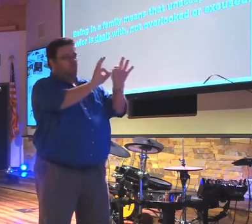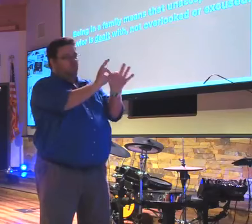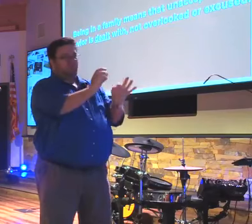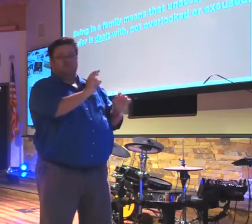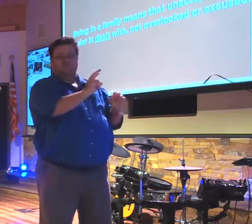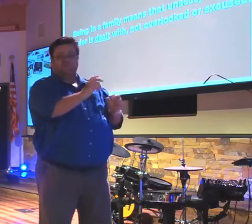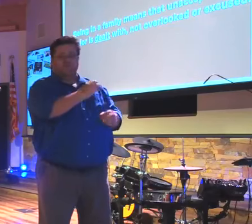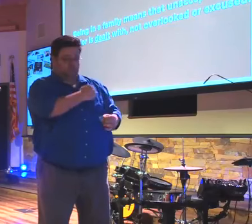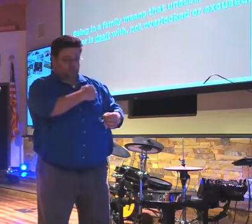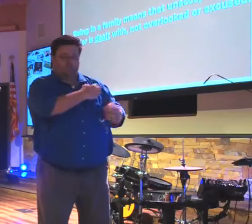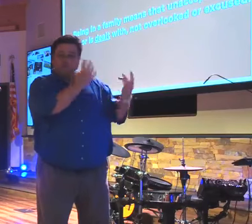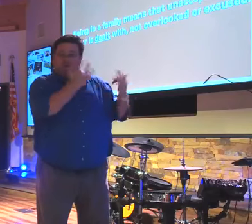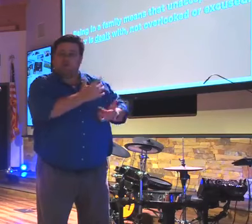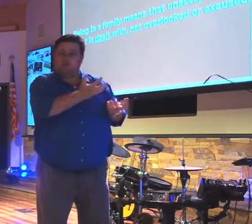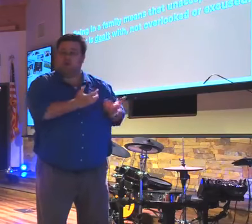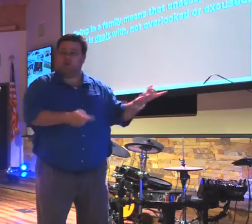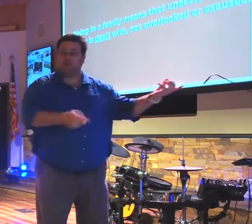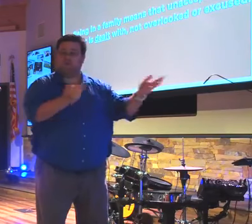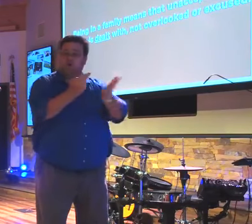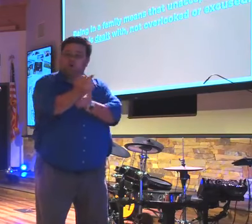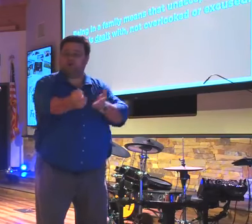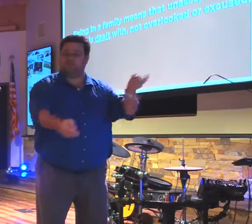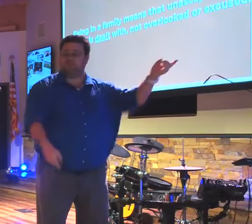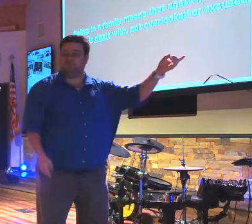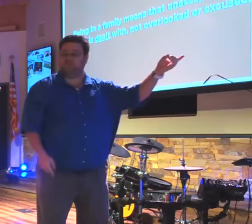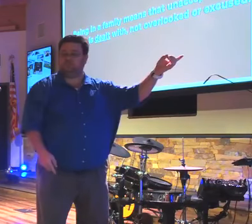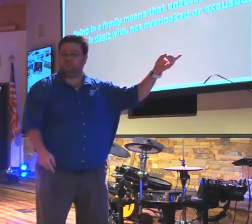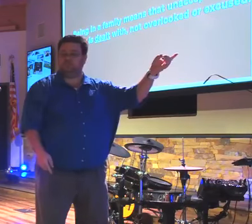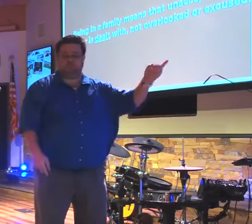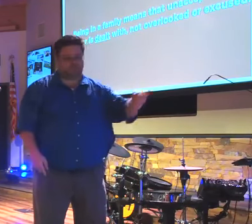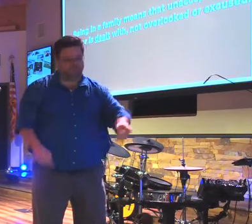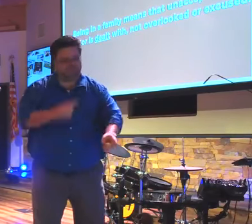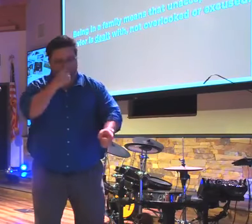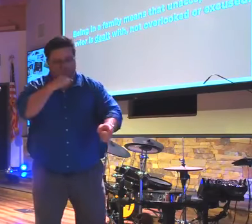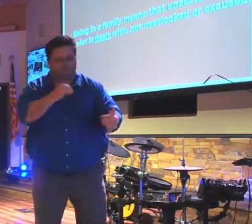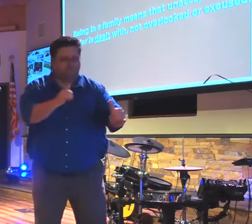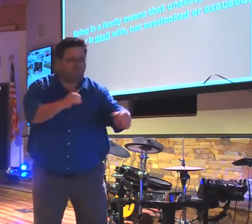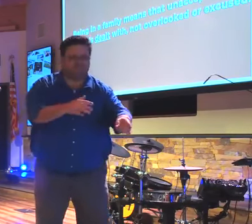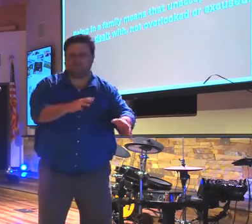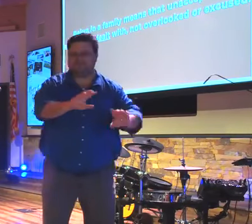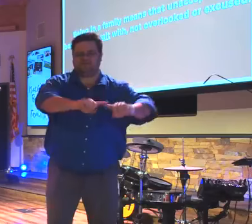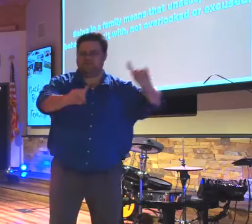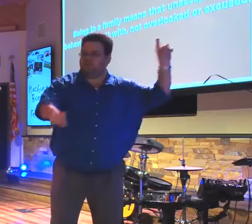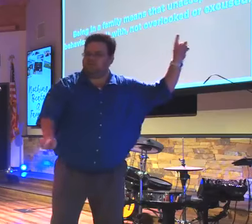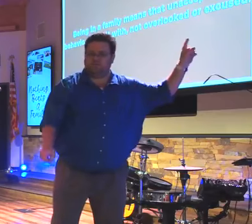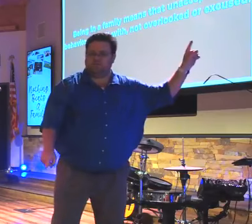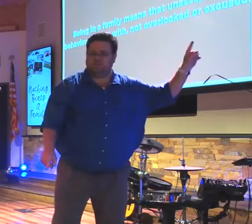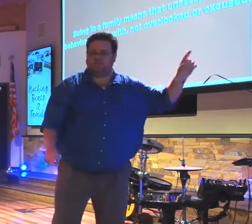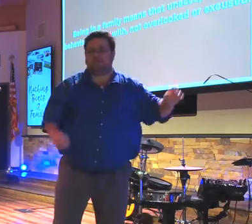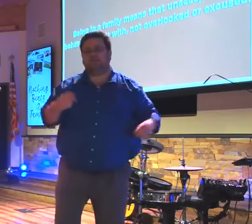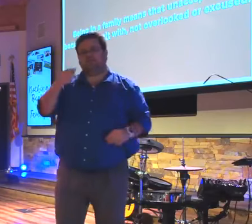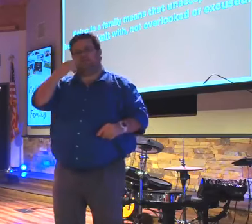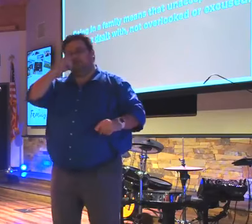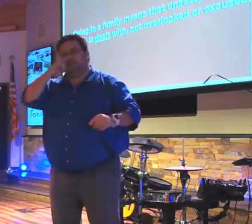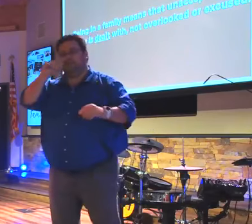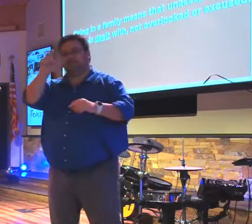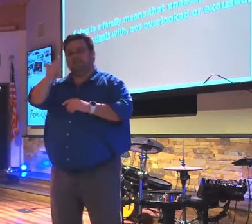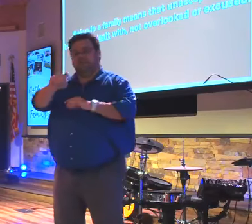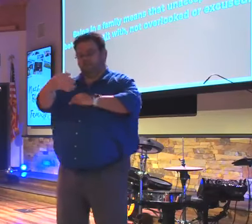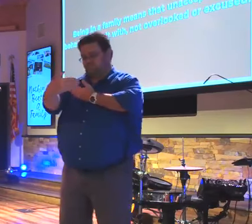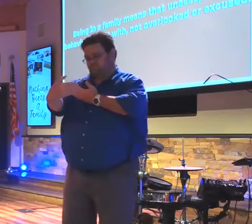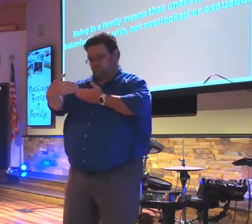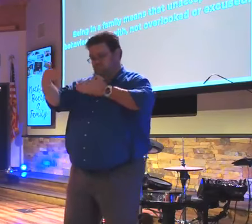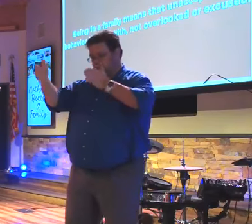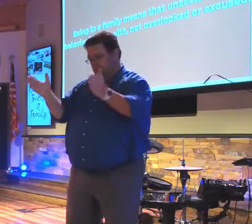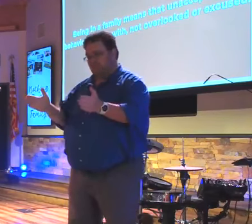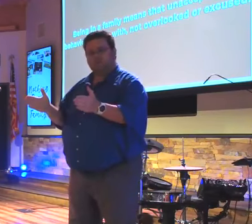my kids, is to be honest, right? And so the level of the offense. But here's the point. Kids need boundaries.